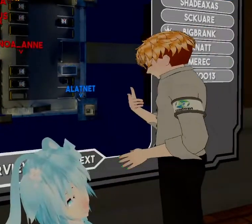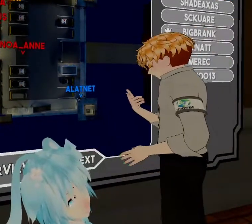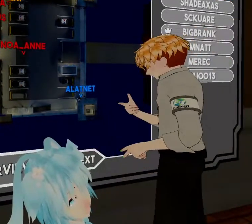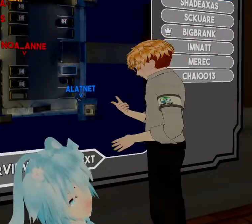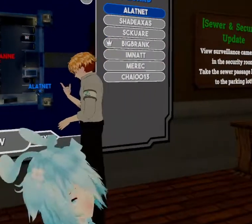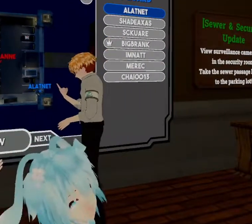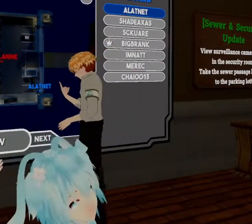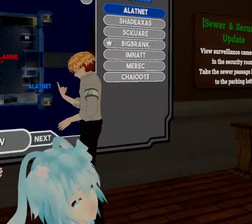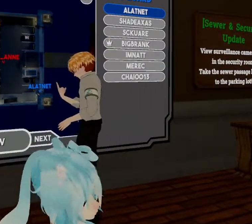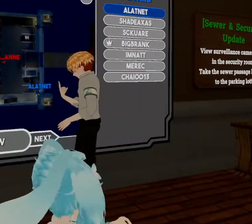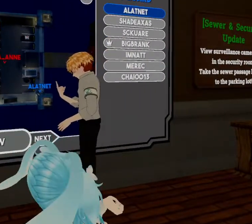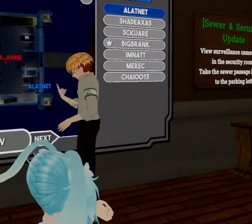Oh.